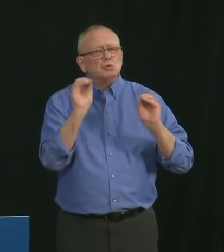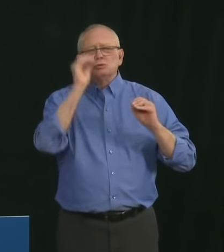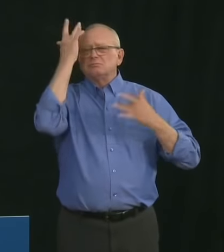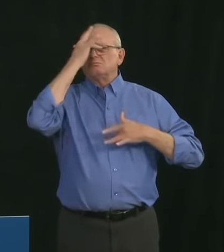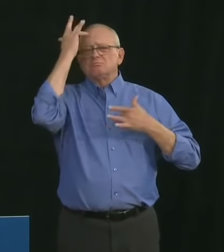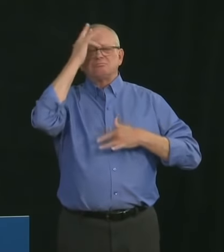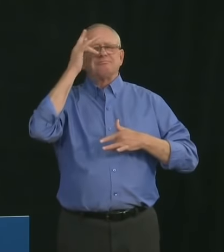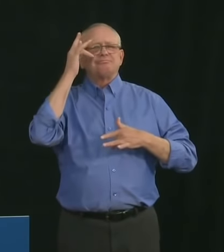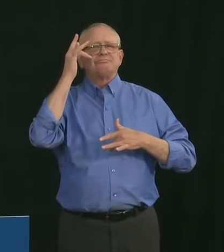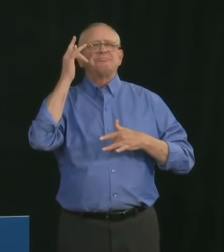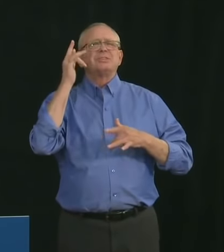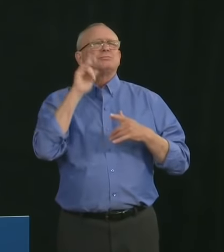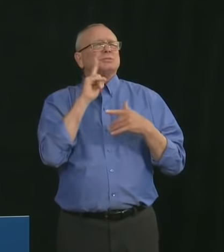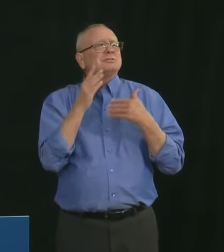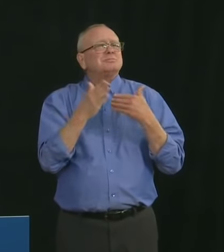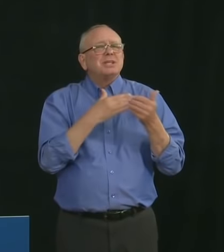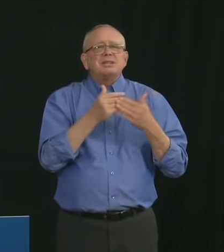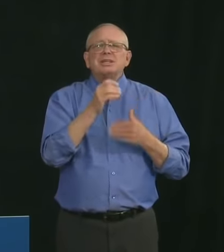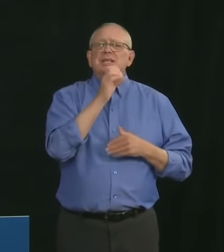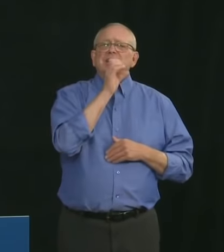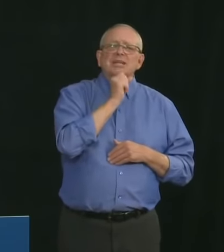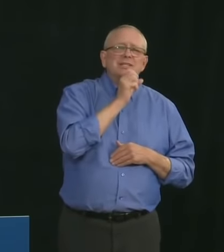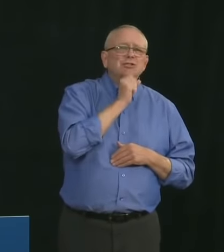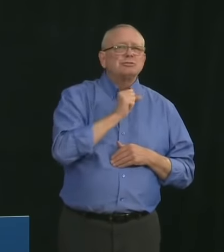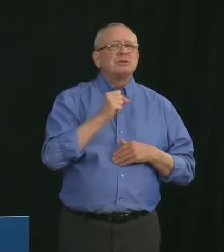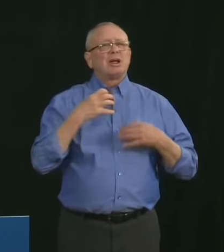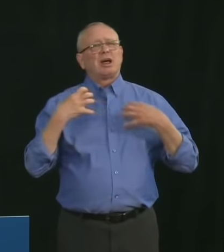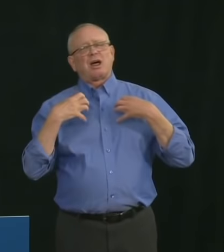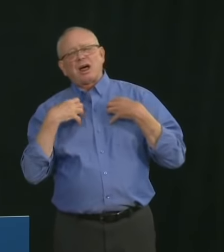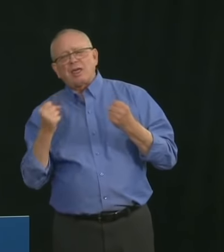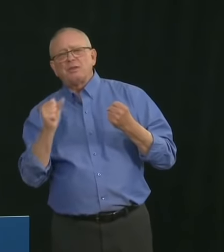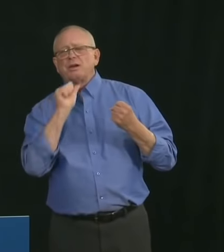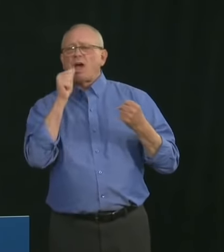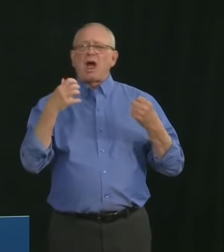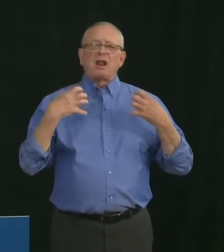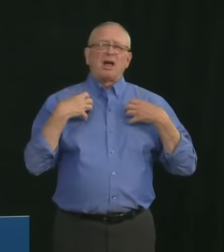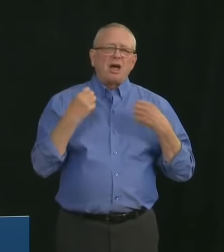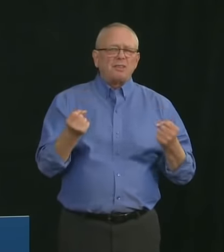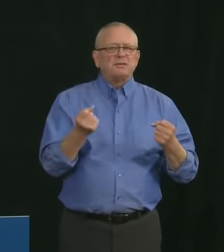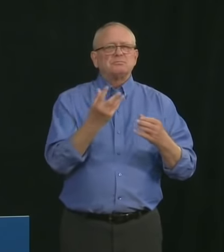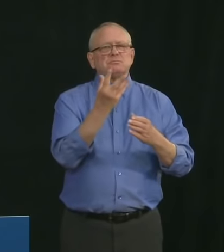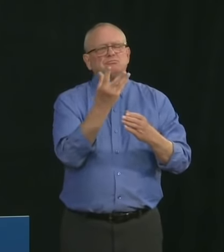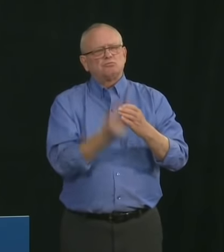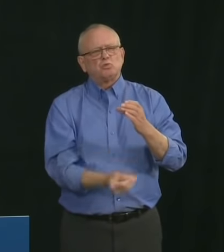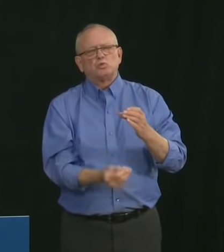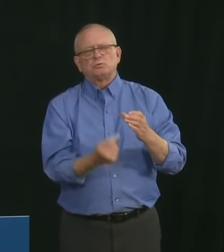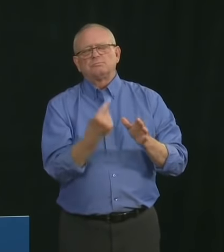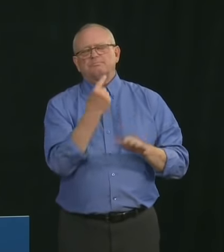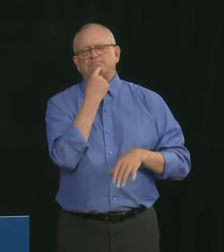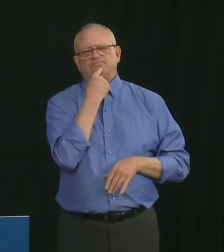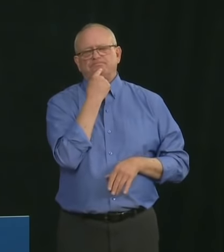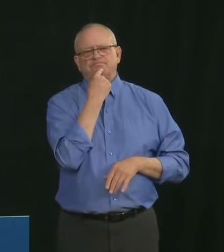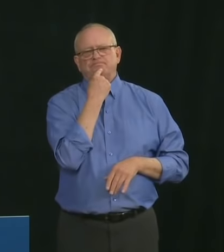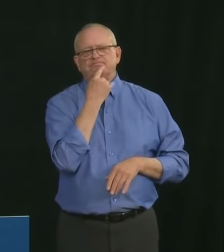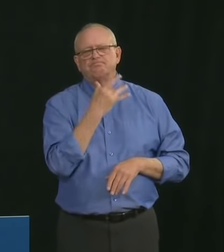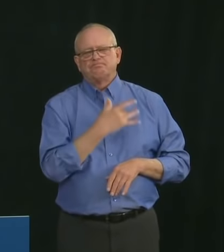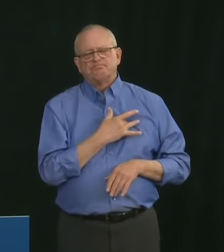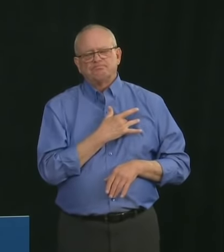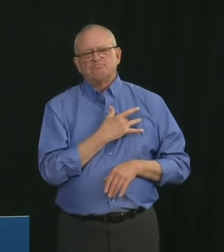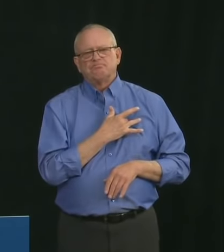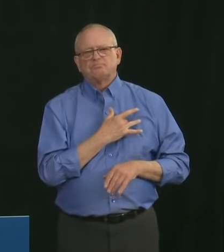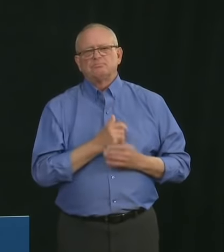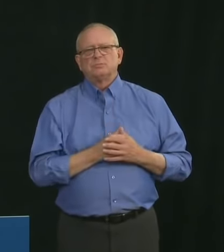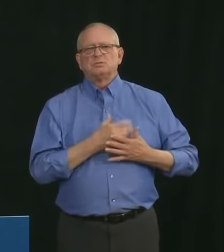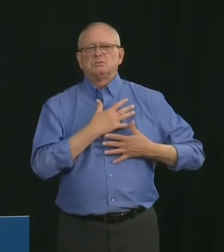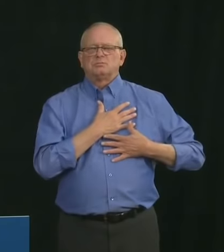be missed. My heart goes out to all those who have lost loved ones during this time, whether to COVID-19 or any other